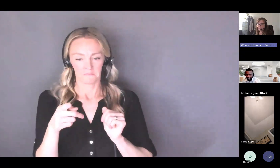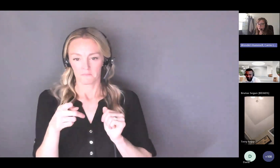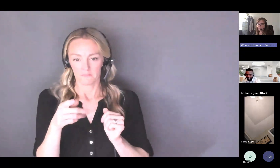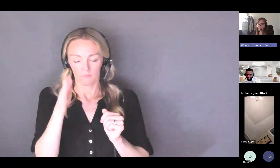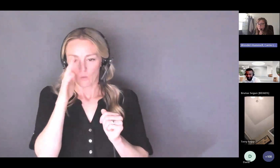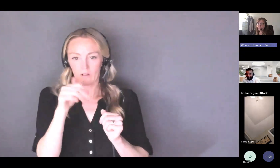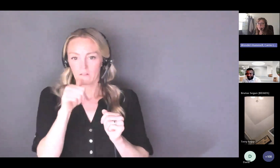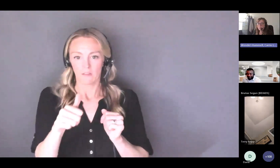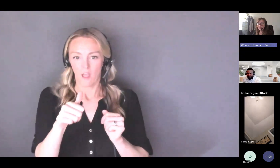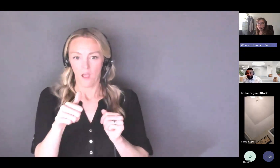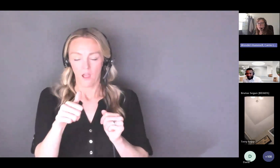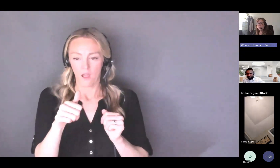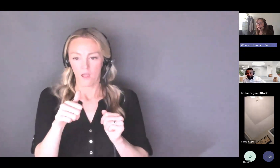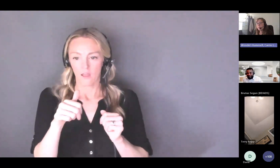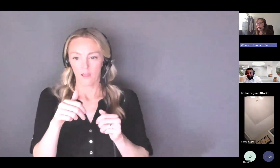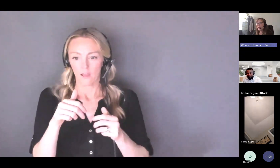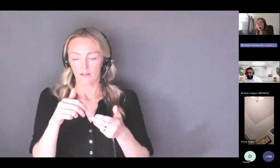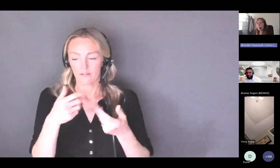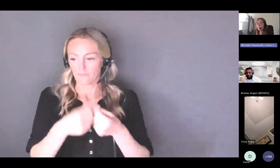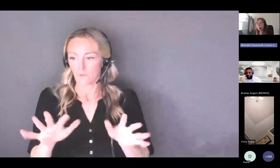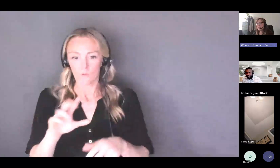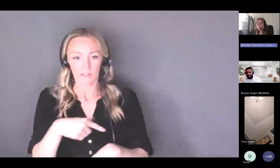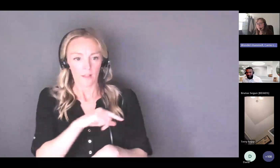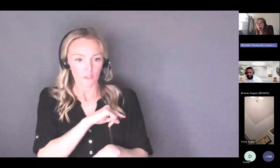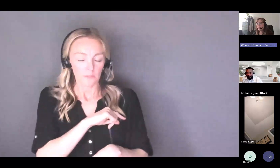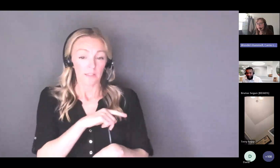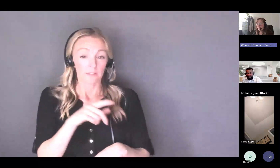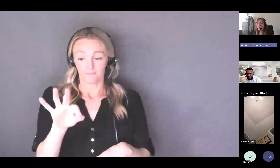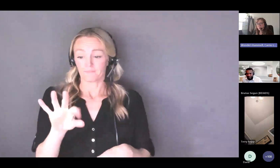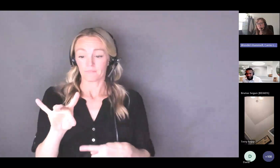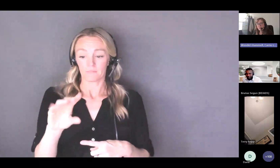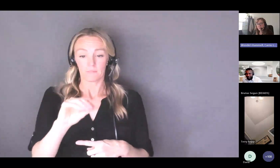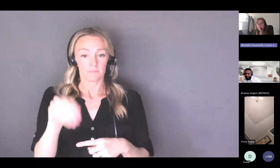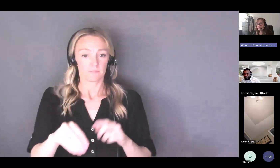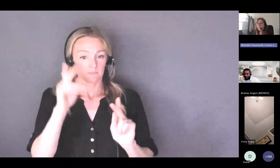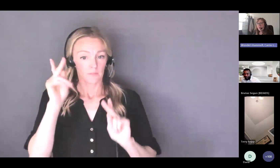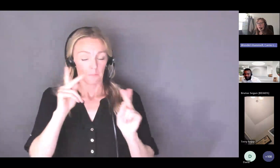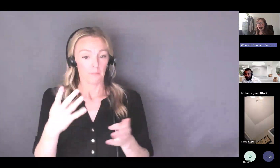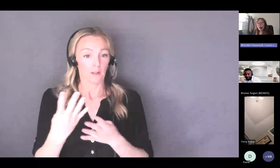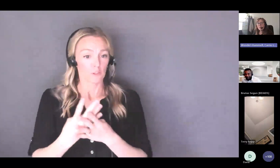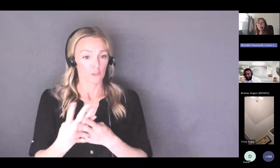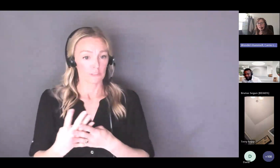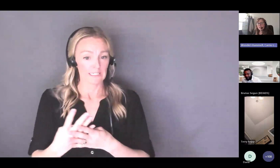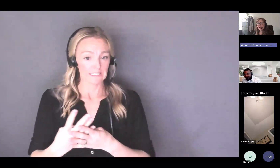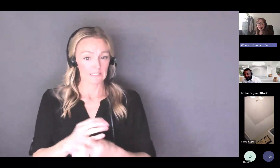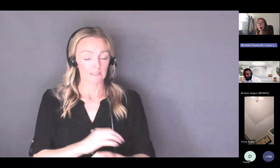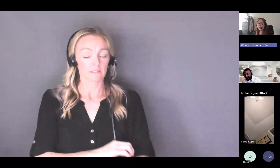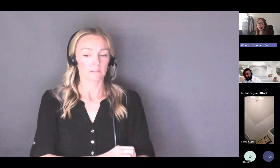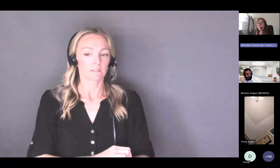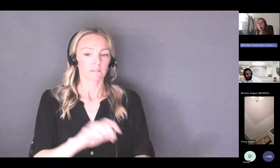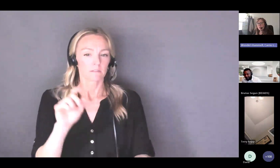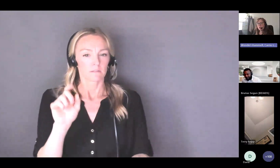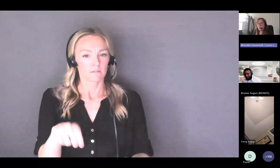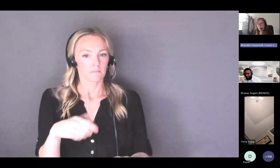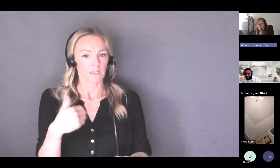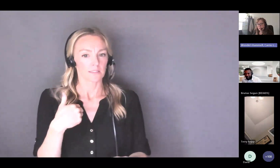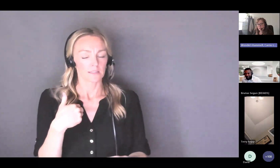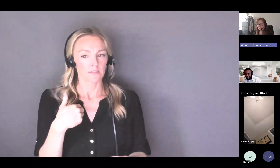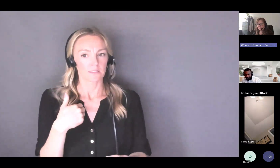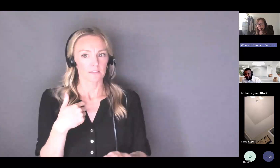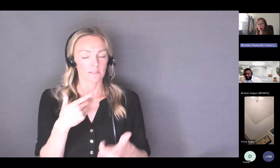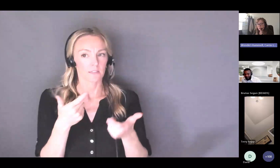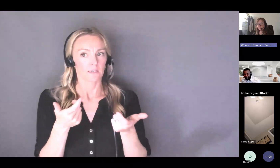below eligibility, especially when we think about 98% of people are screened in. You would have to have a pretty big